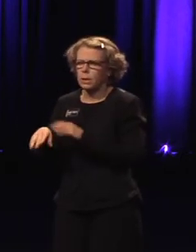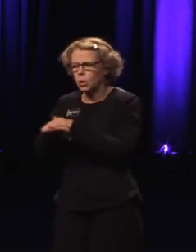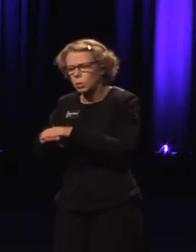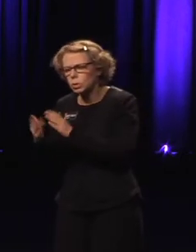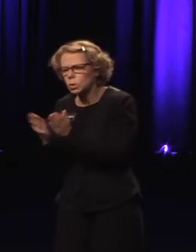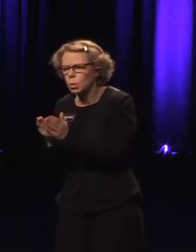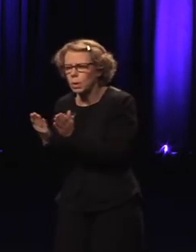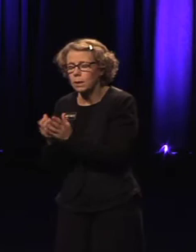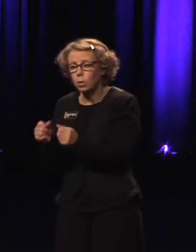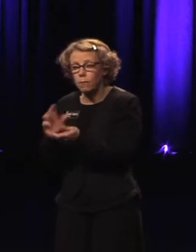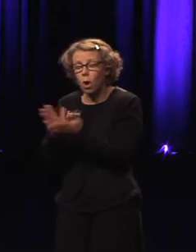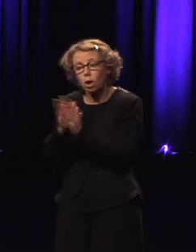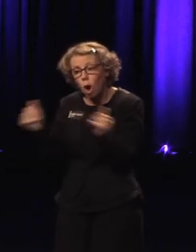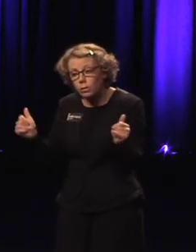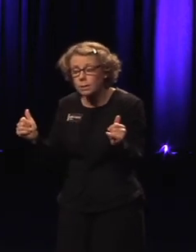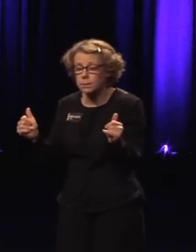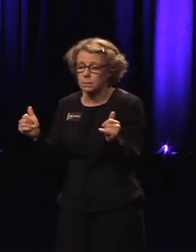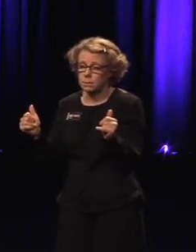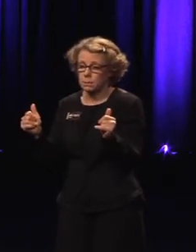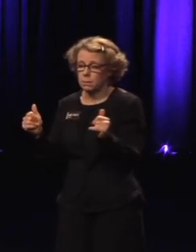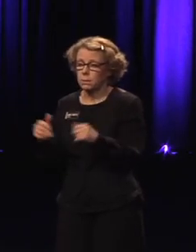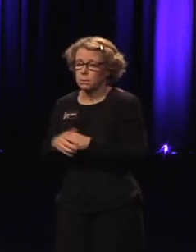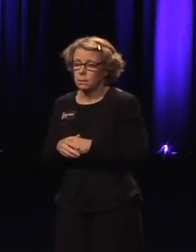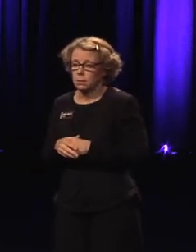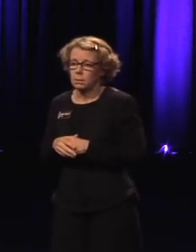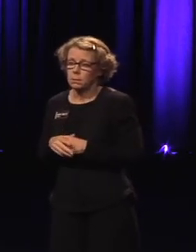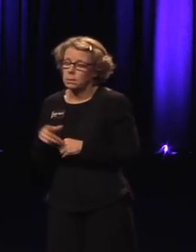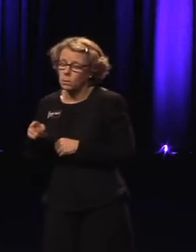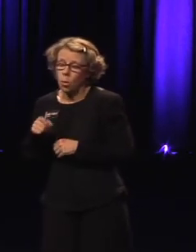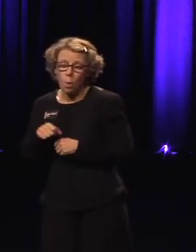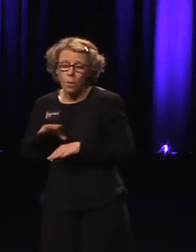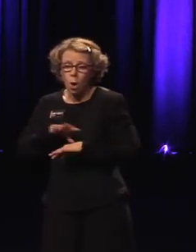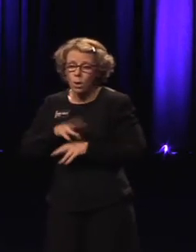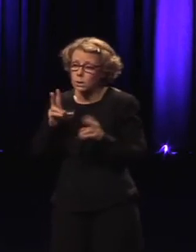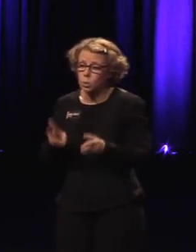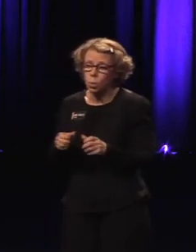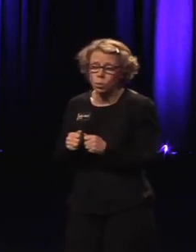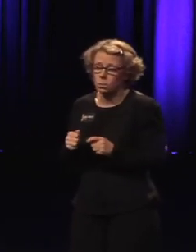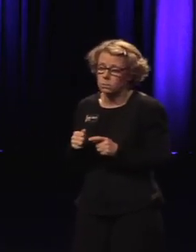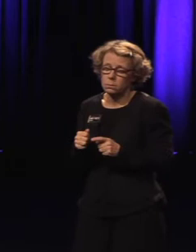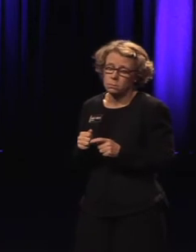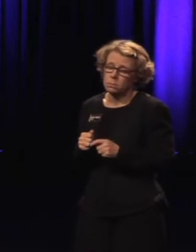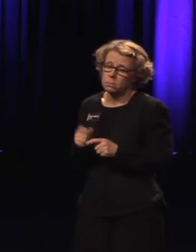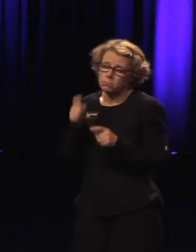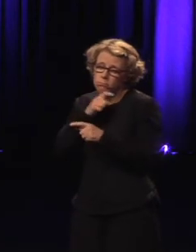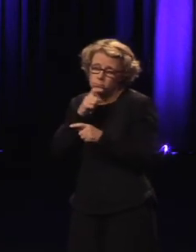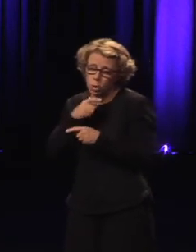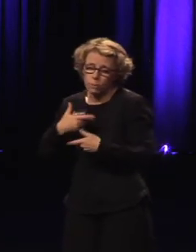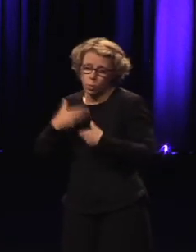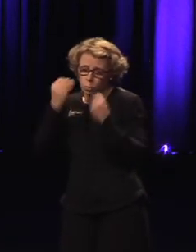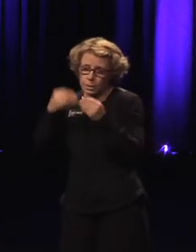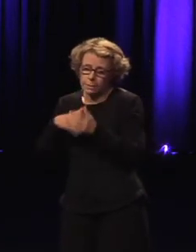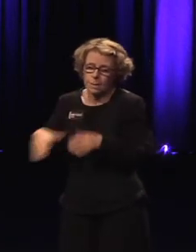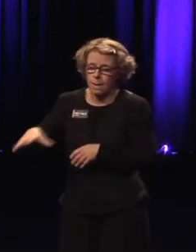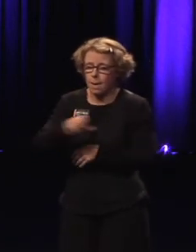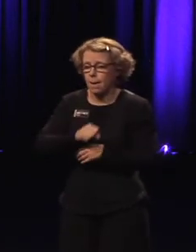be free, without which universal access is unachievable. And